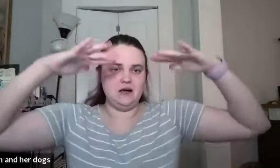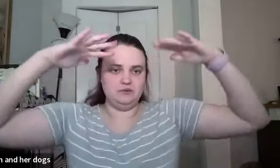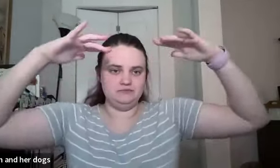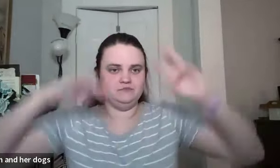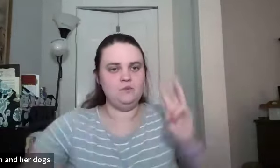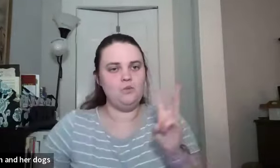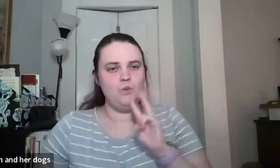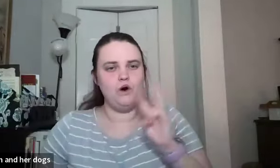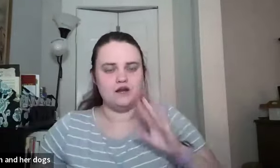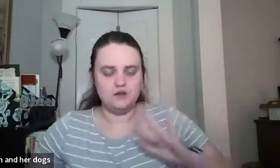up. Water.